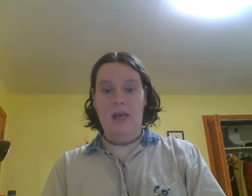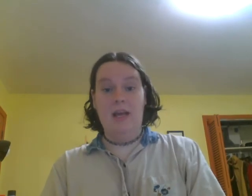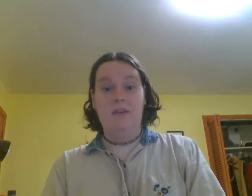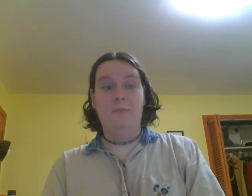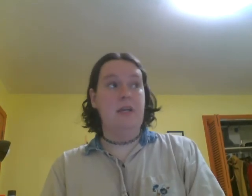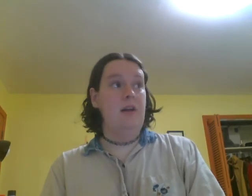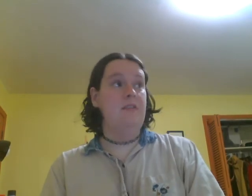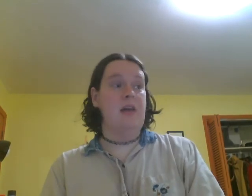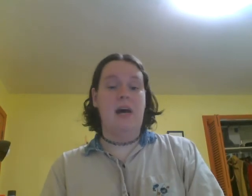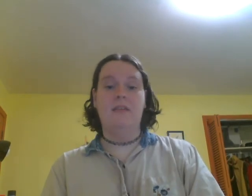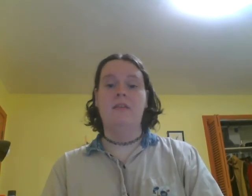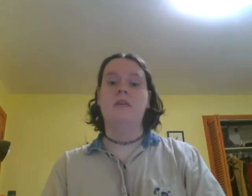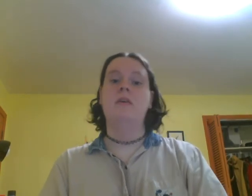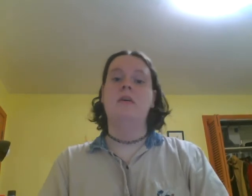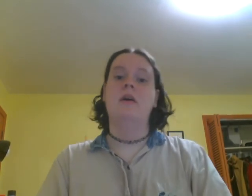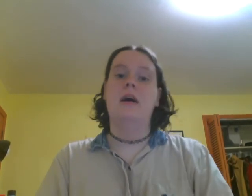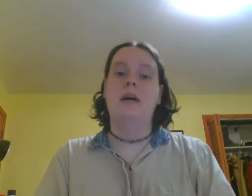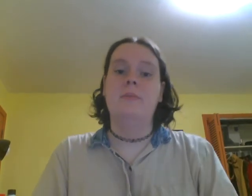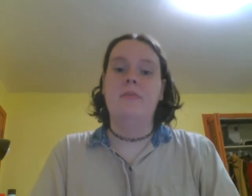And beyond that, these